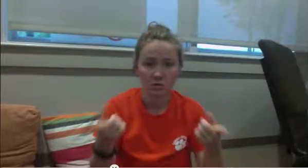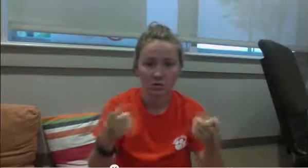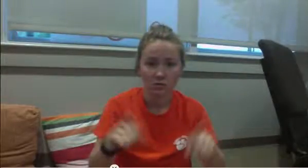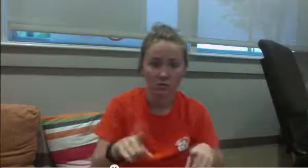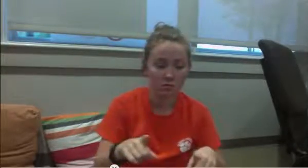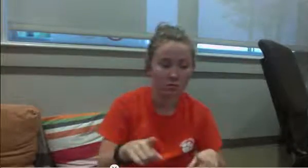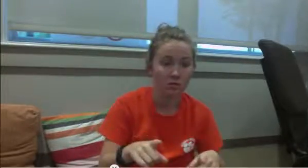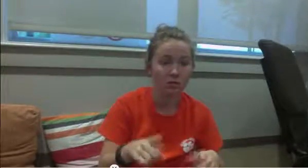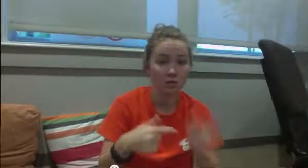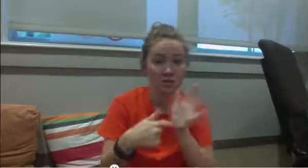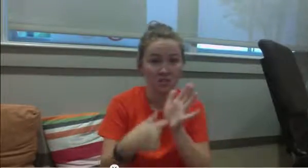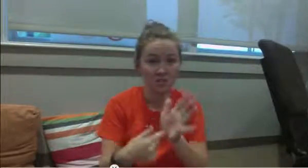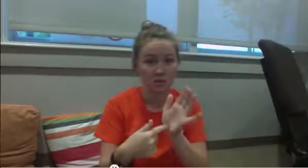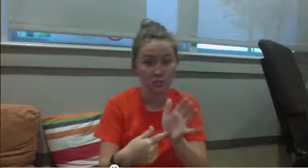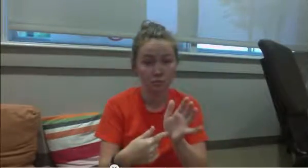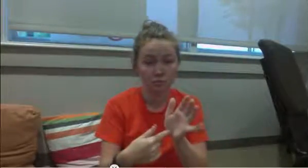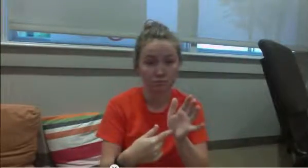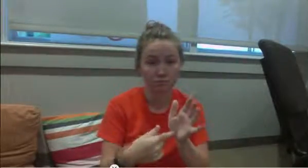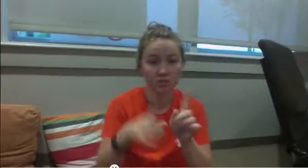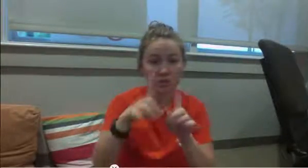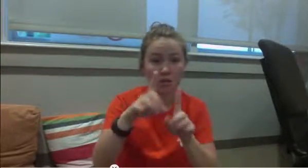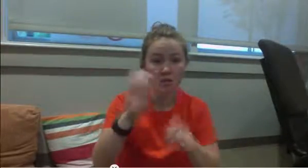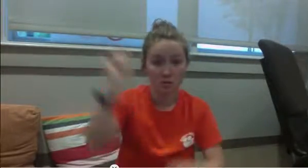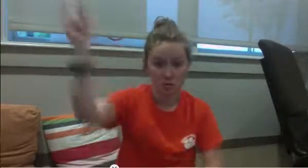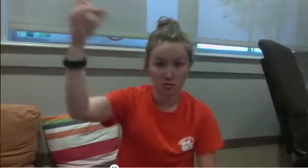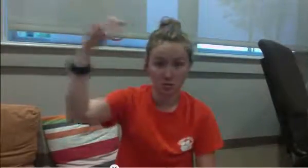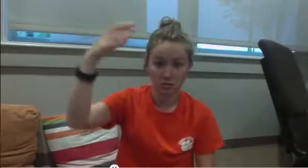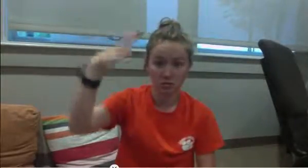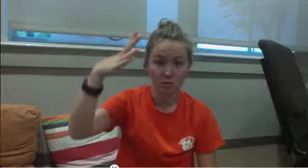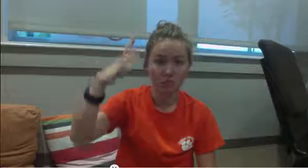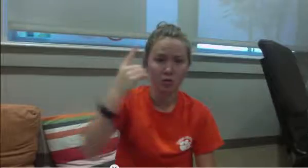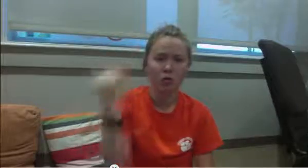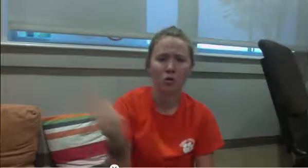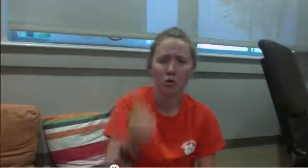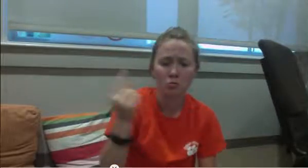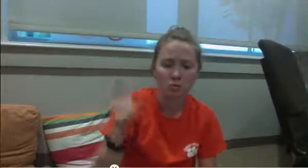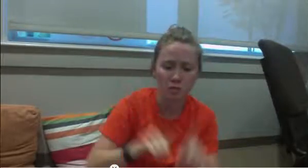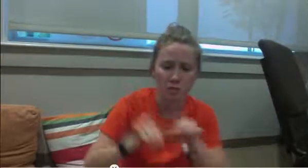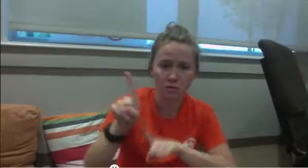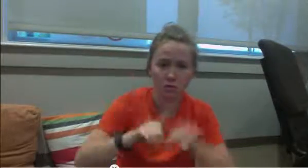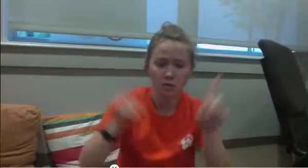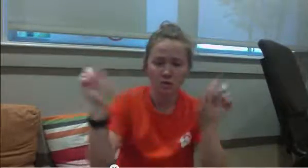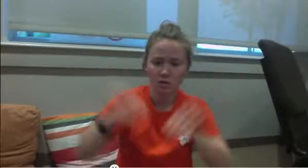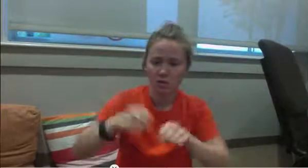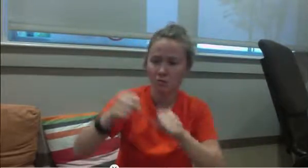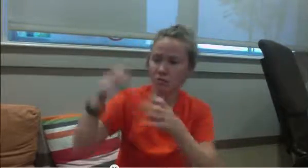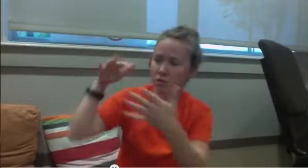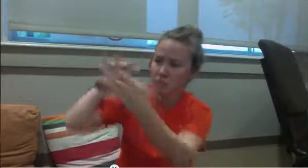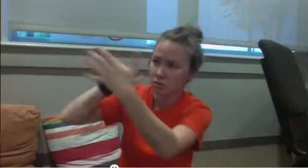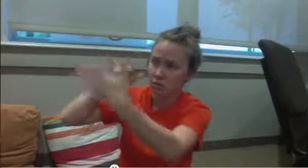They're similar. It's similar to lab. It's a similar system, and it shows how the sun is always